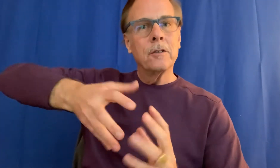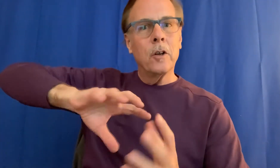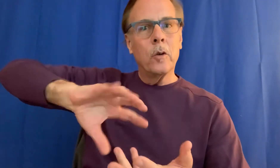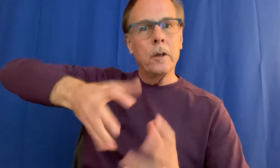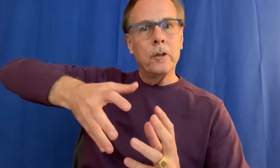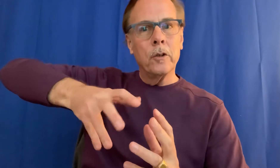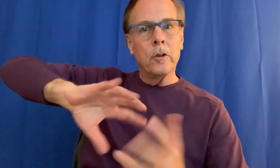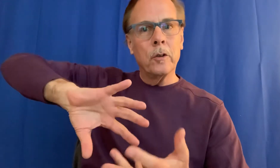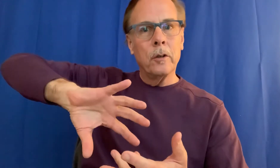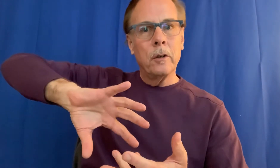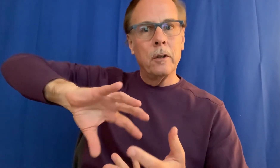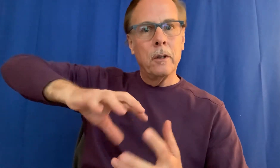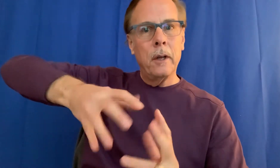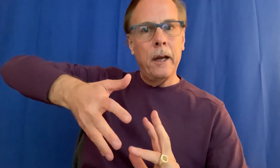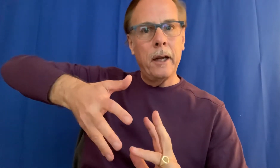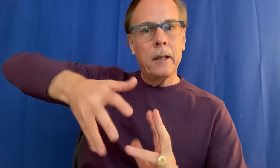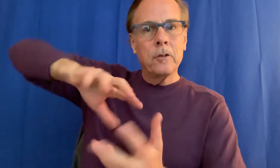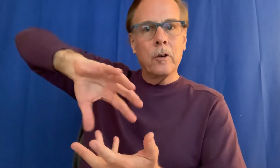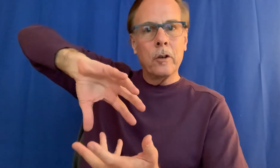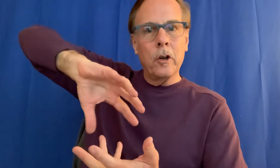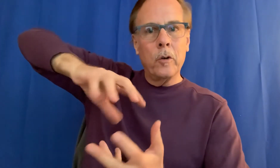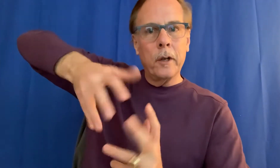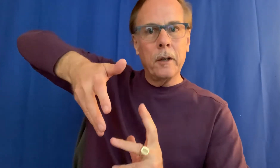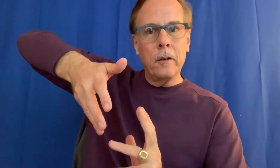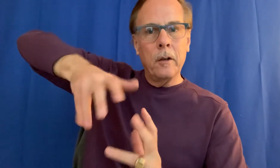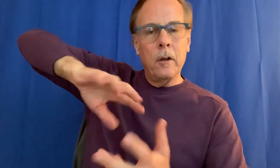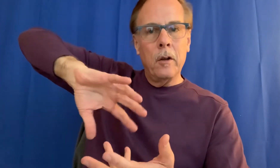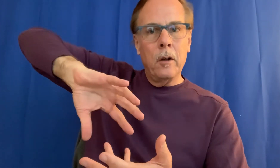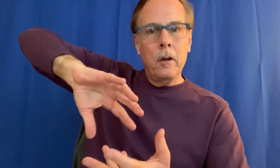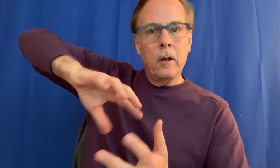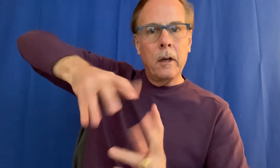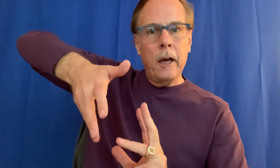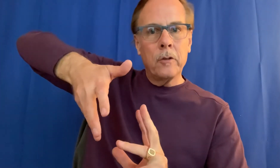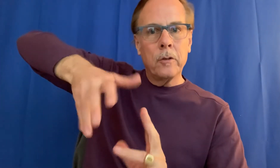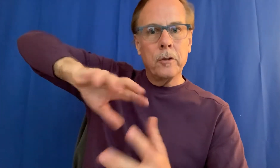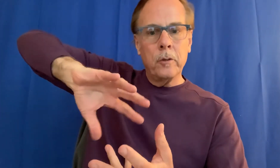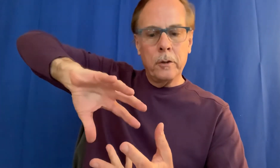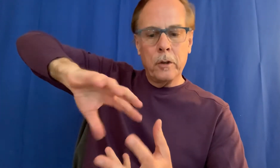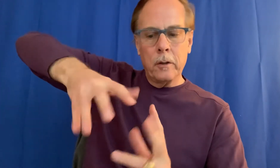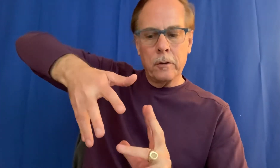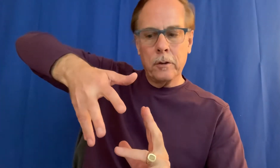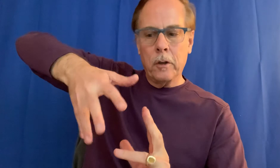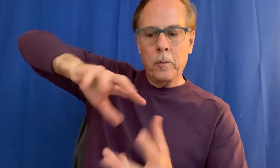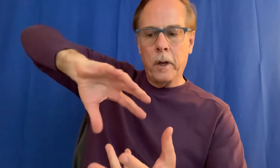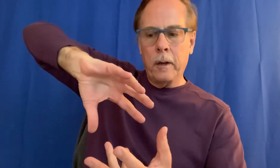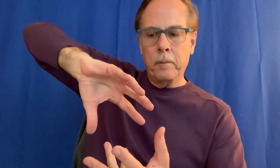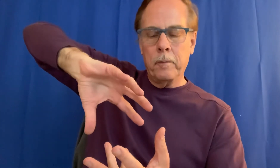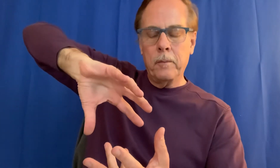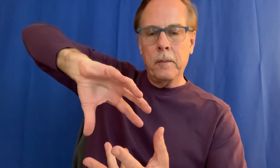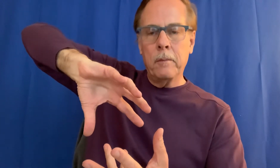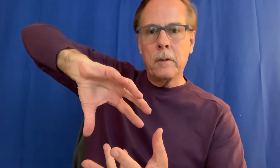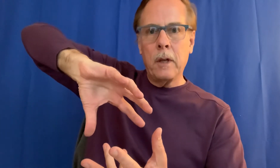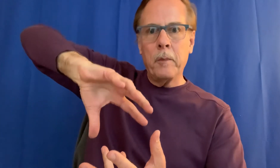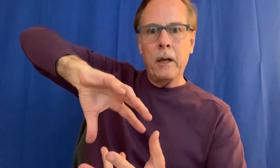So your hands are going counter to each other. So my dominant